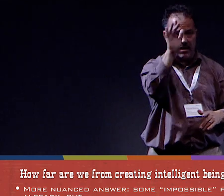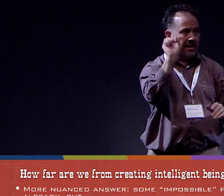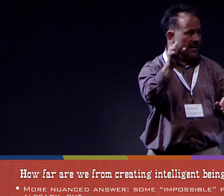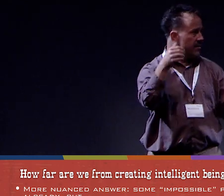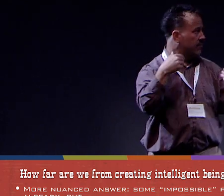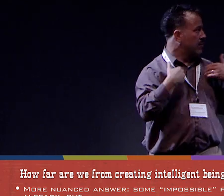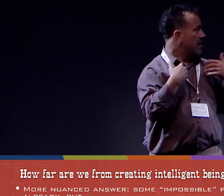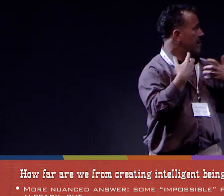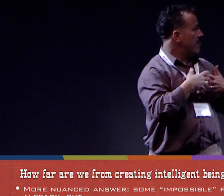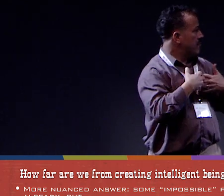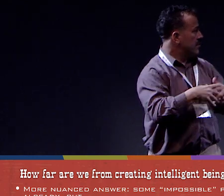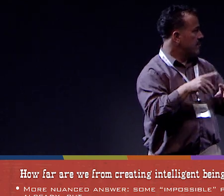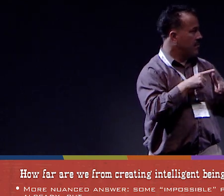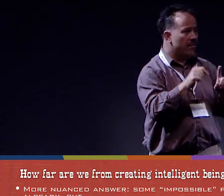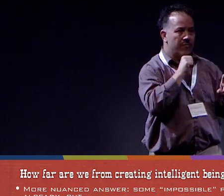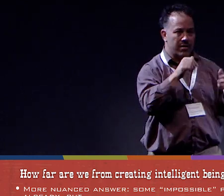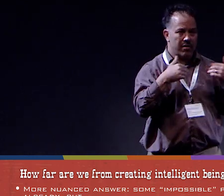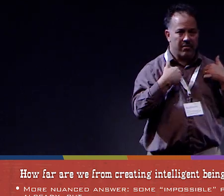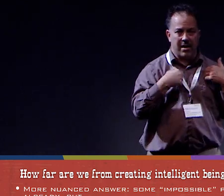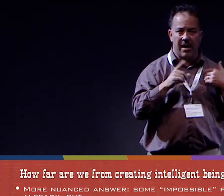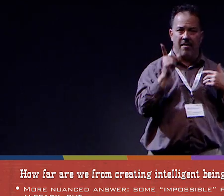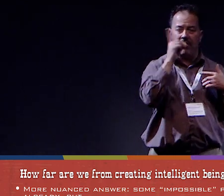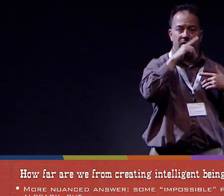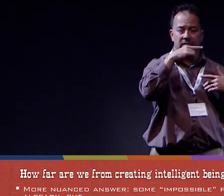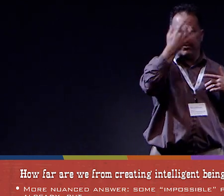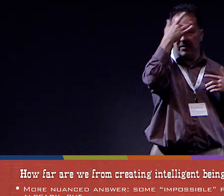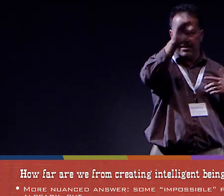learning, but we don't have artificial intelligence, at least not yet.